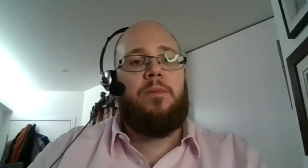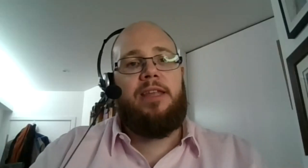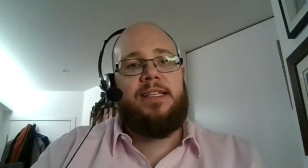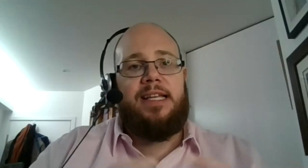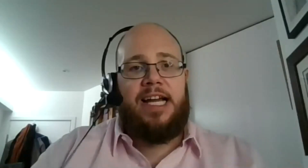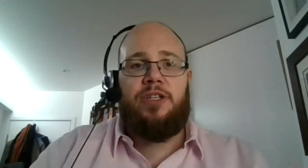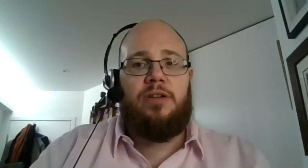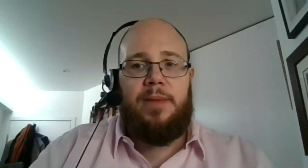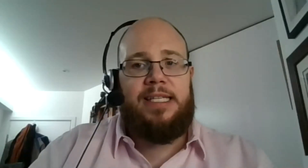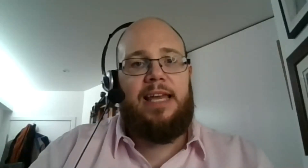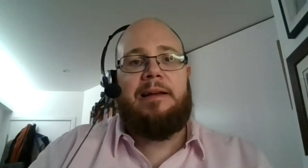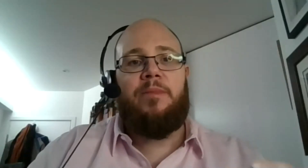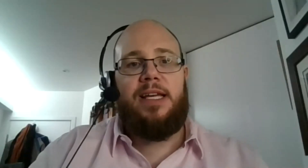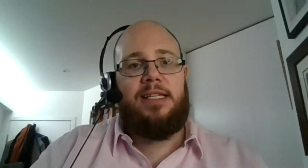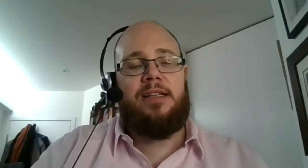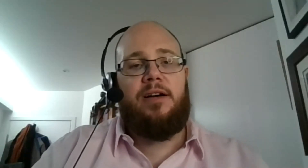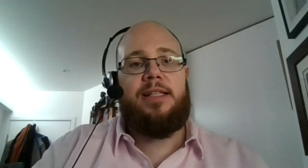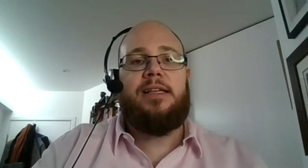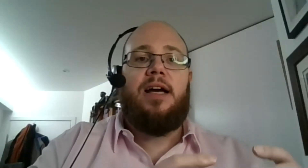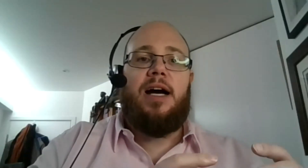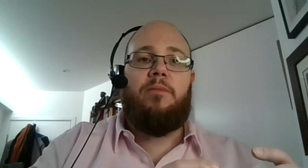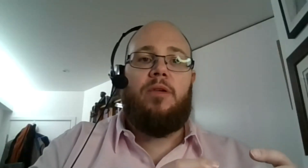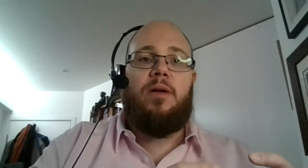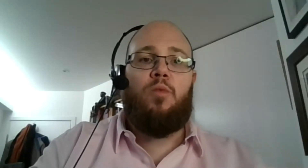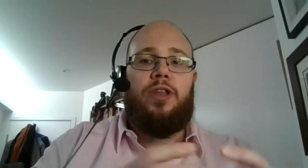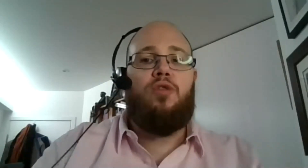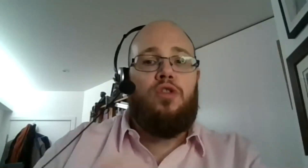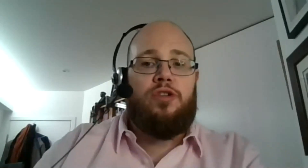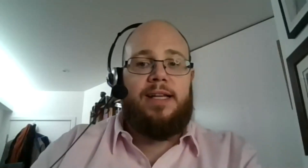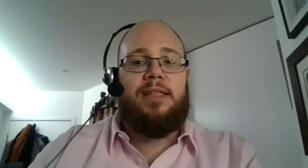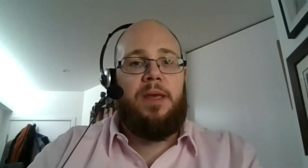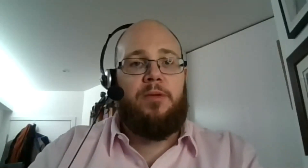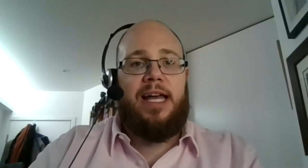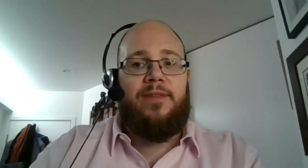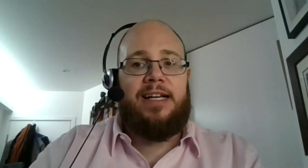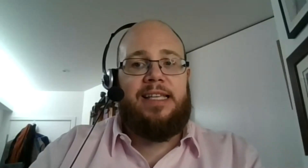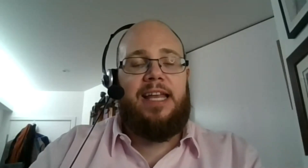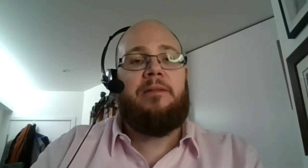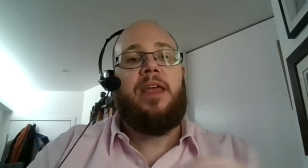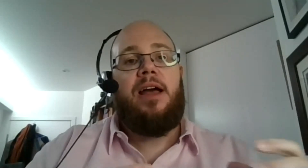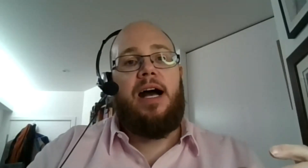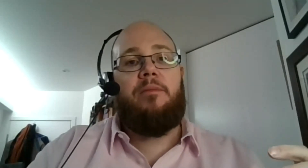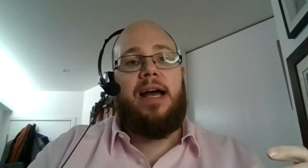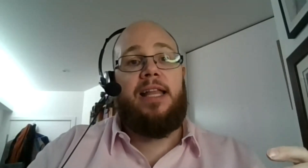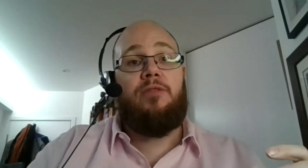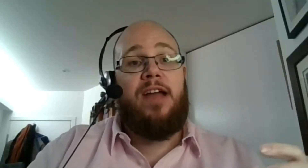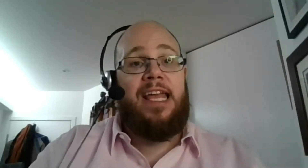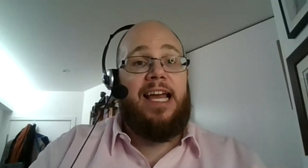there is a national committee that decides what the order is that people get the vaccine. And the